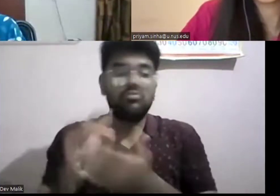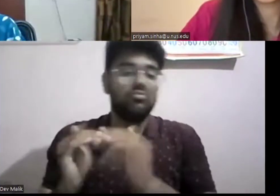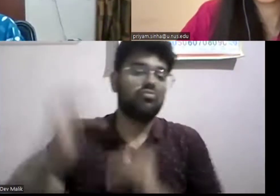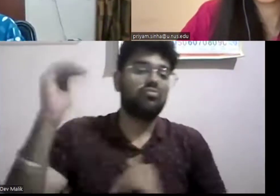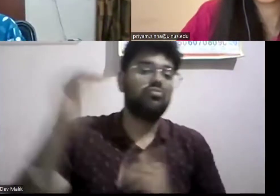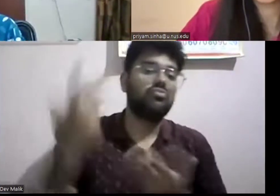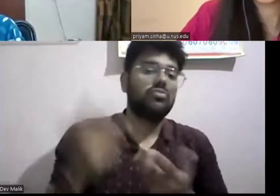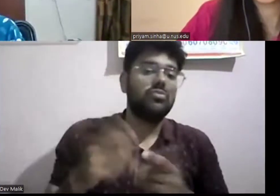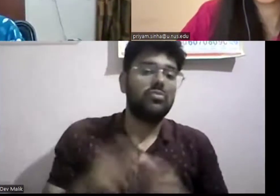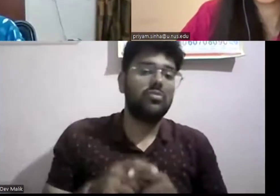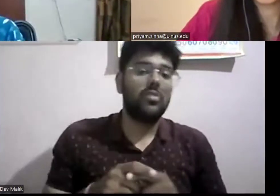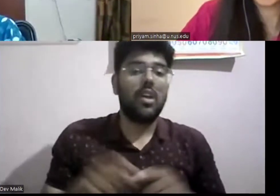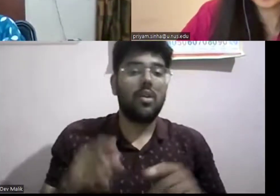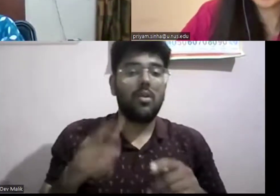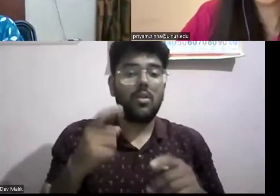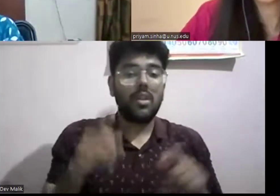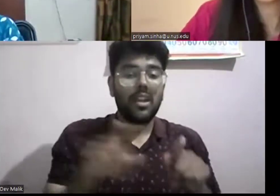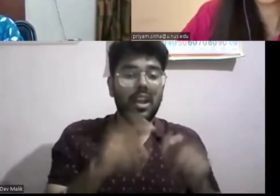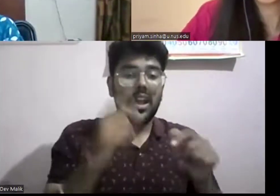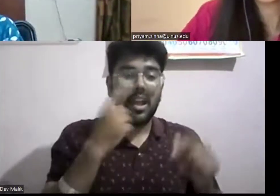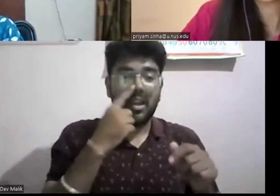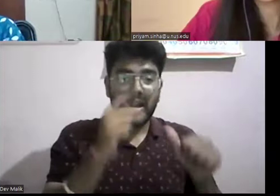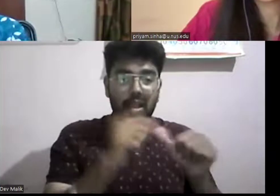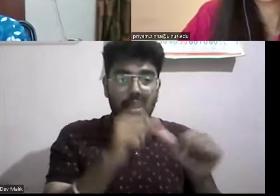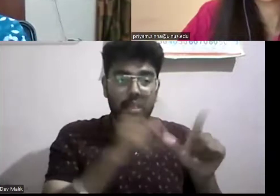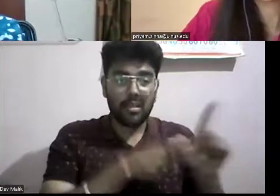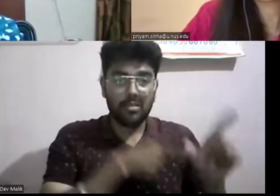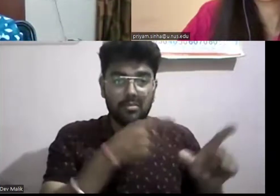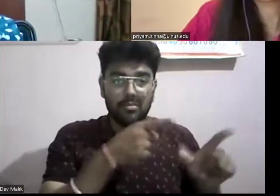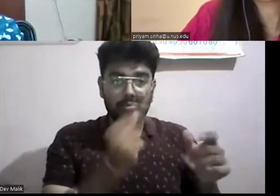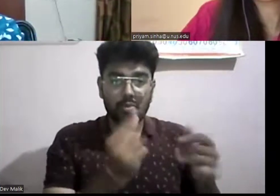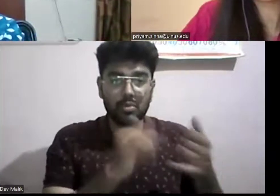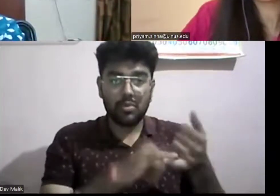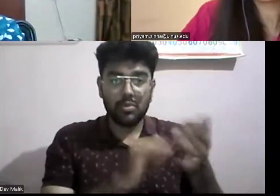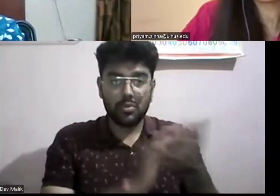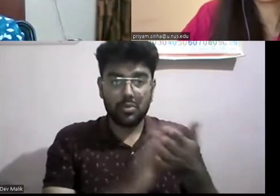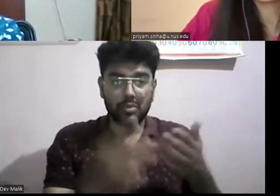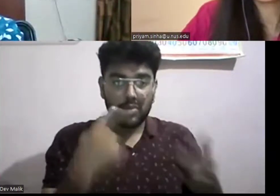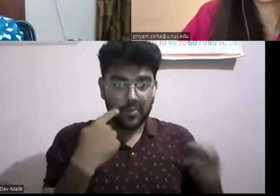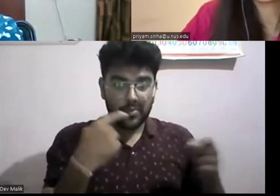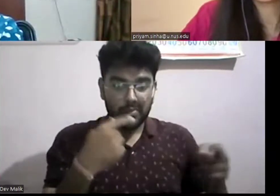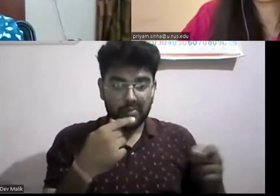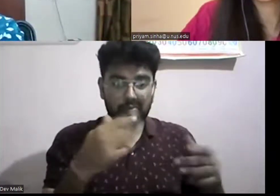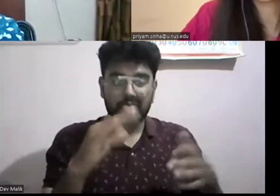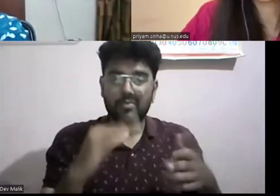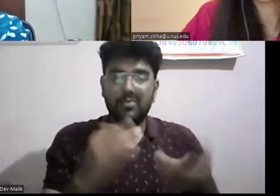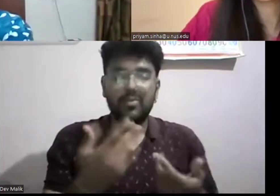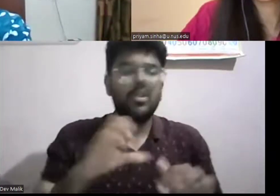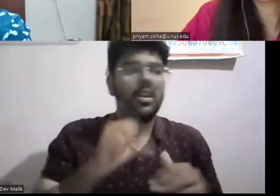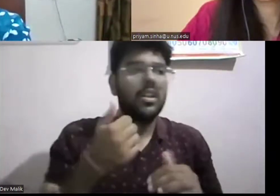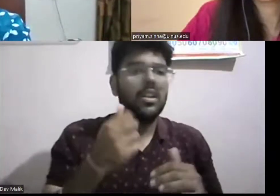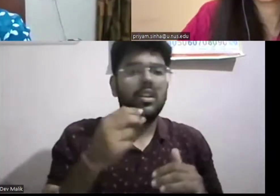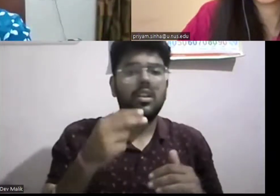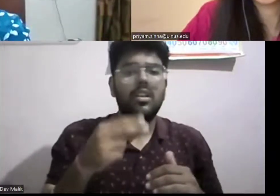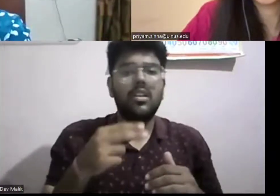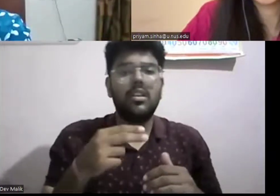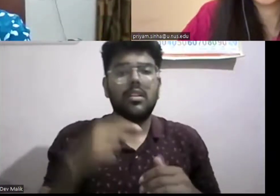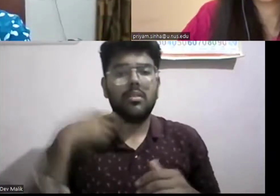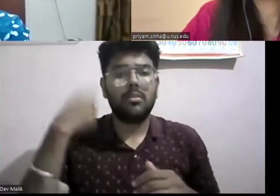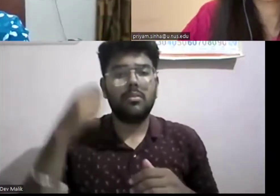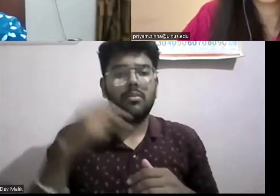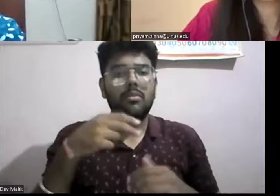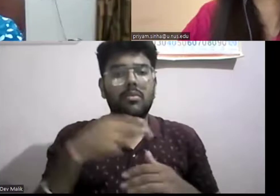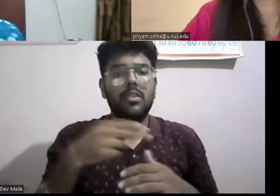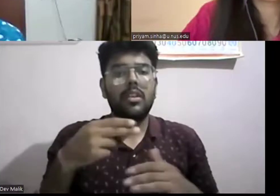like Ayushi, and the other woman, if you look at this character of Sunaina in